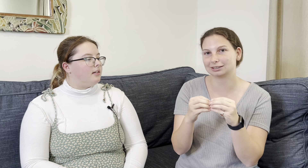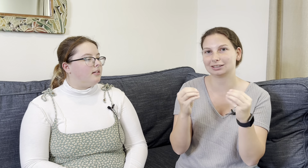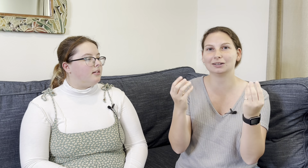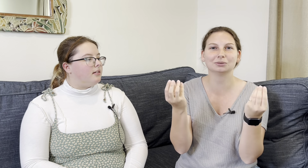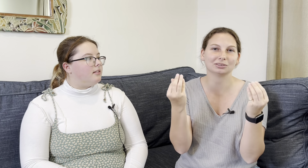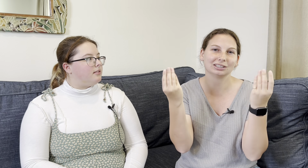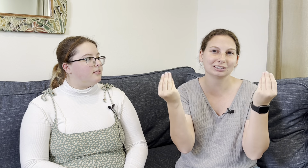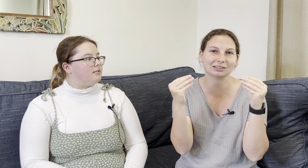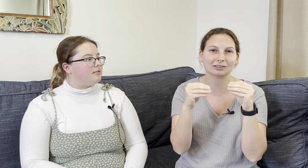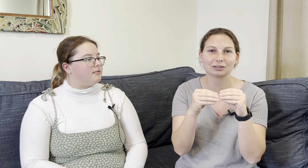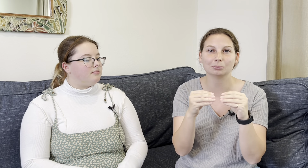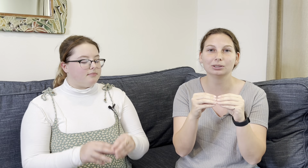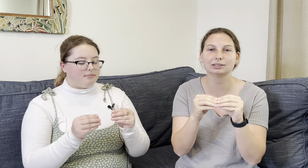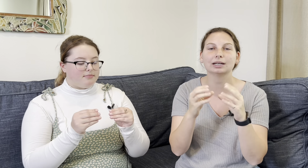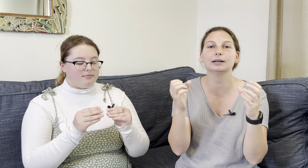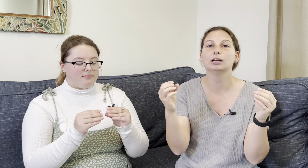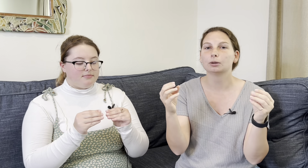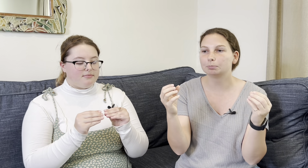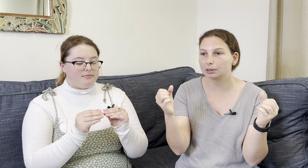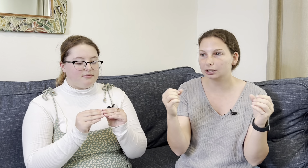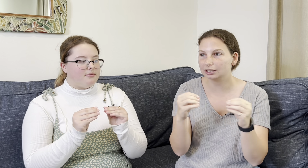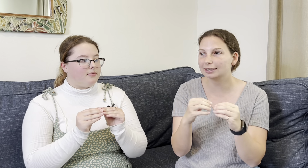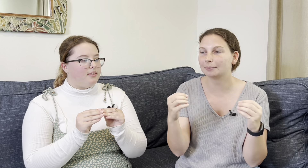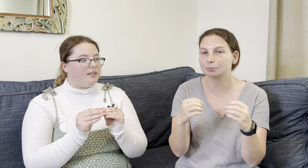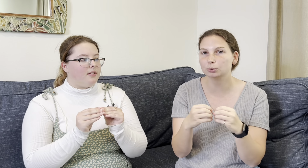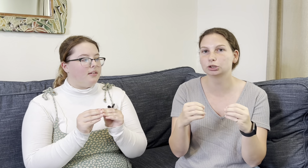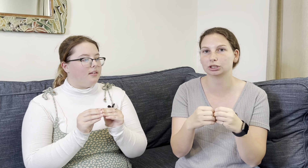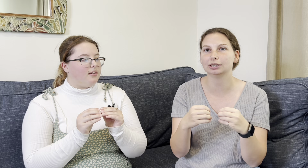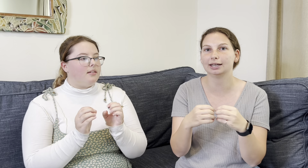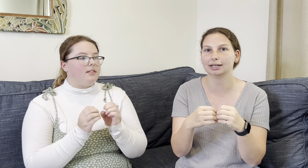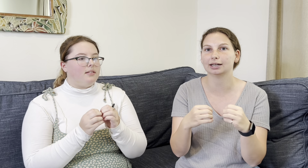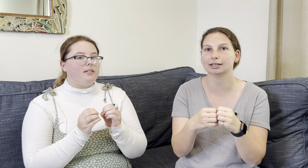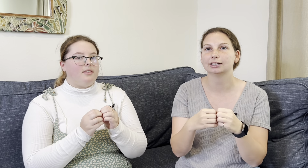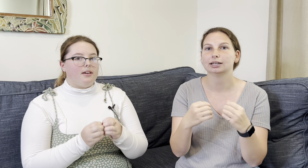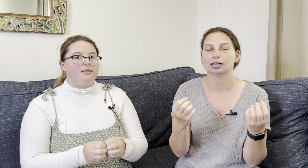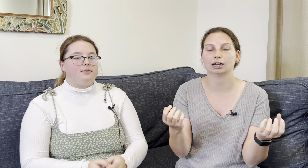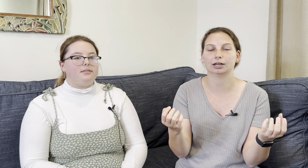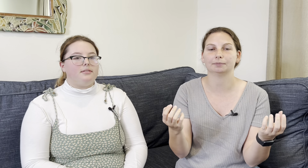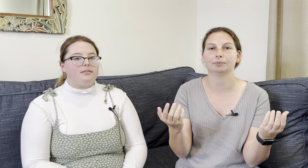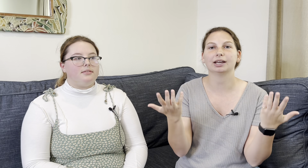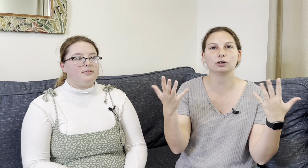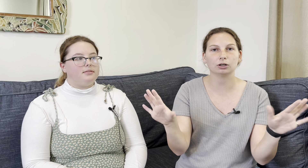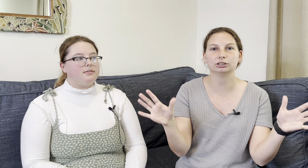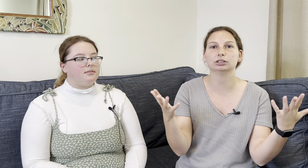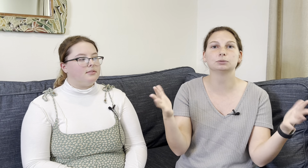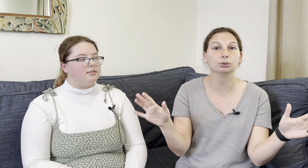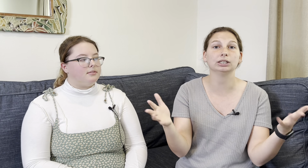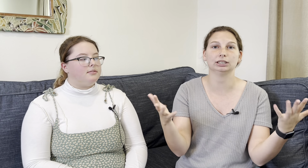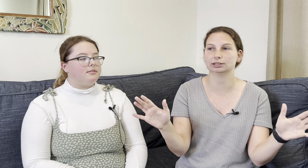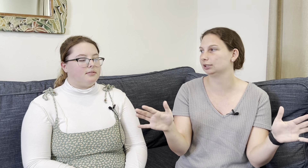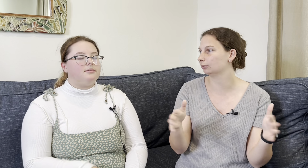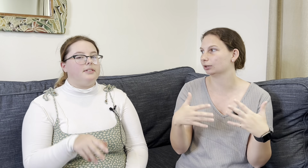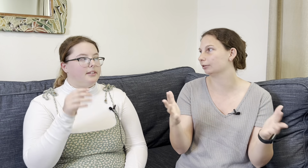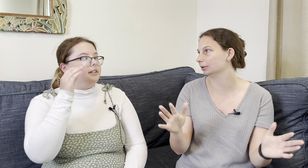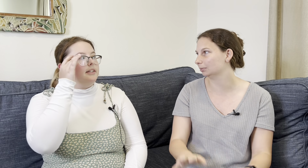don't get the complete sign, but in that motion they get it. Yeah. And all done's pretty easy for everybody